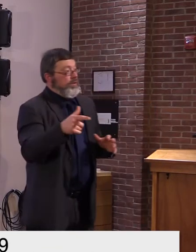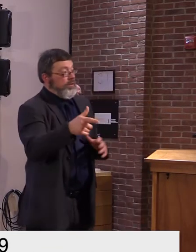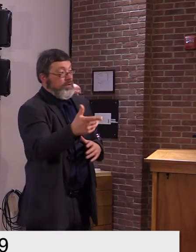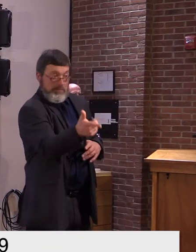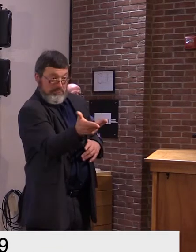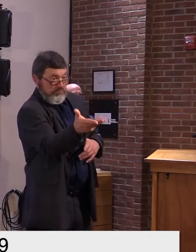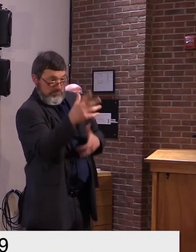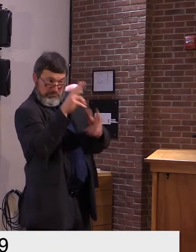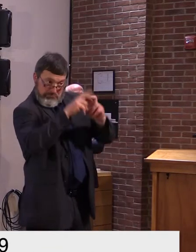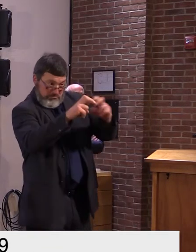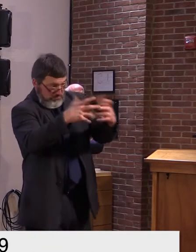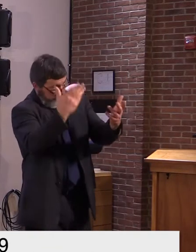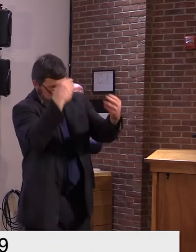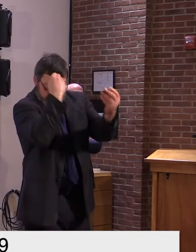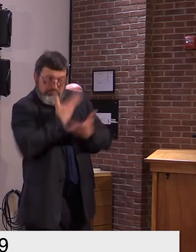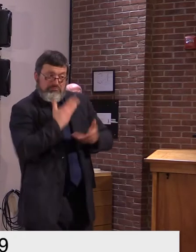down.